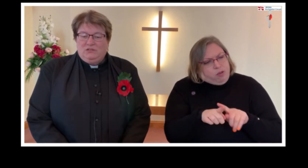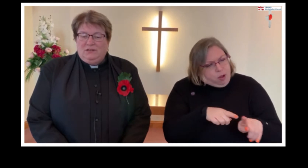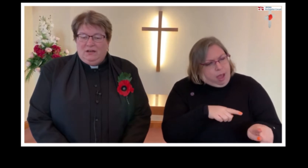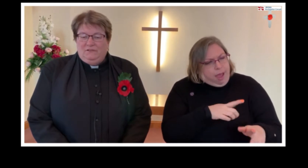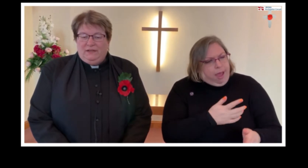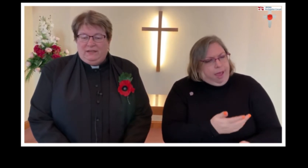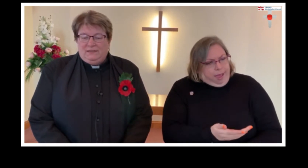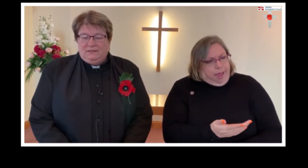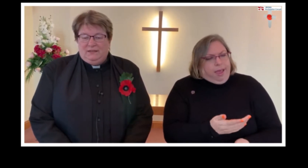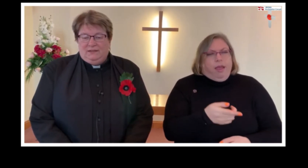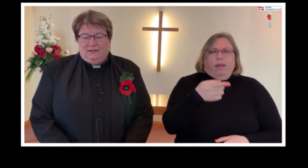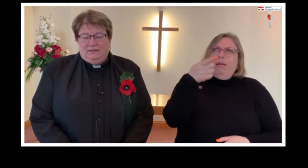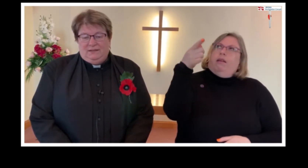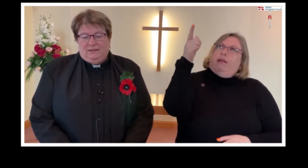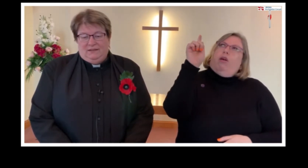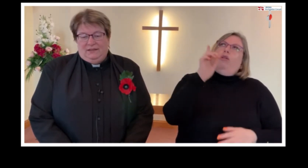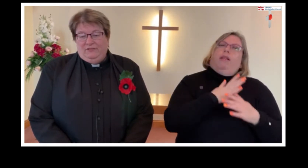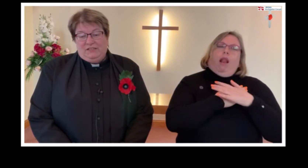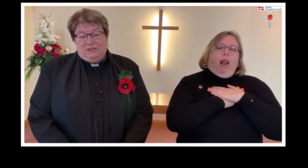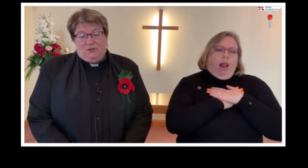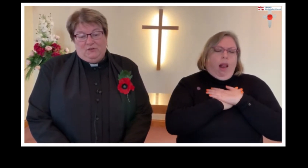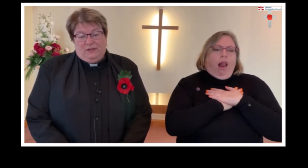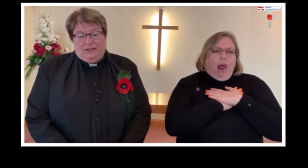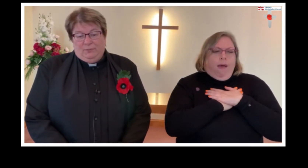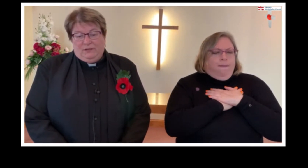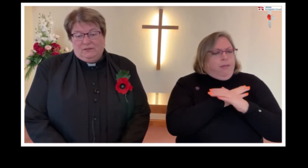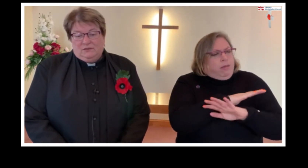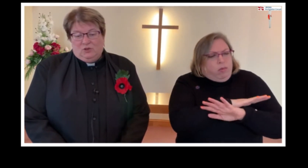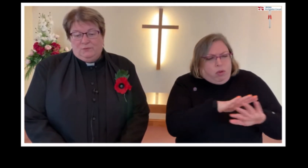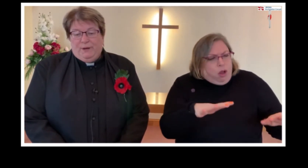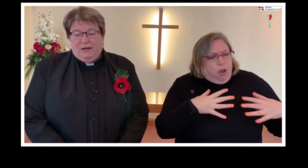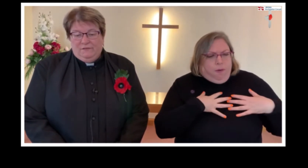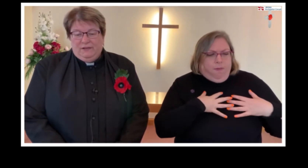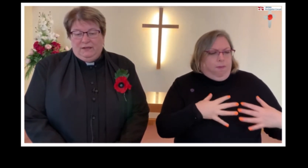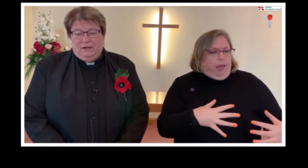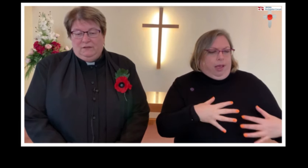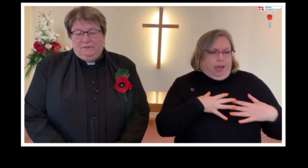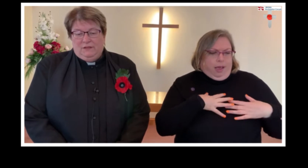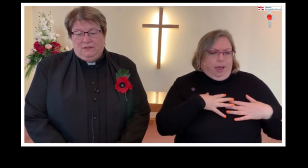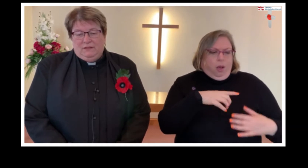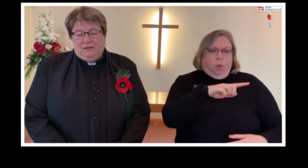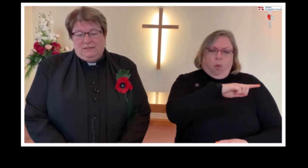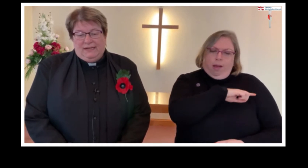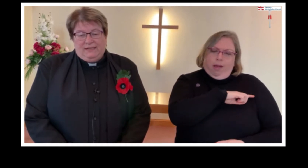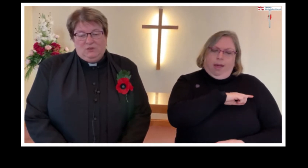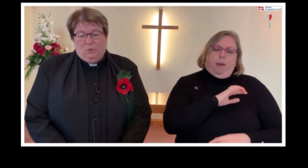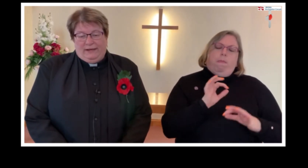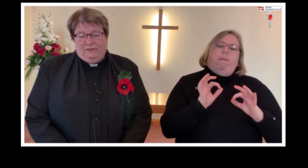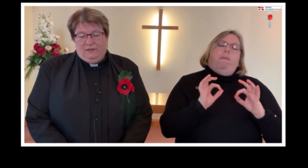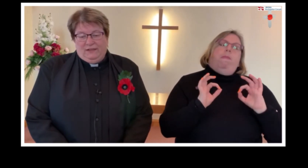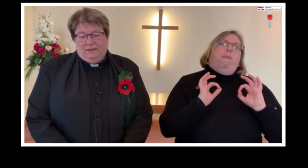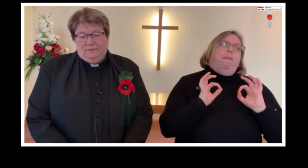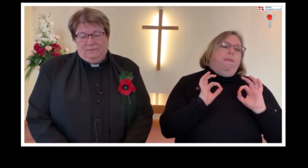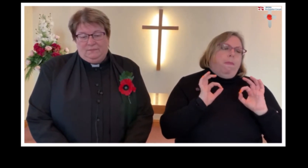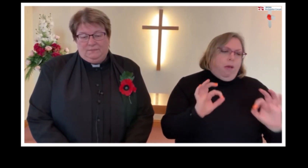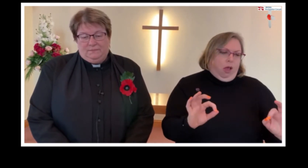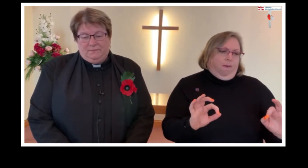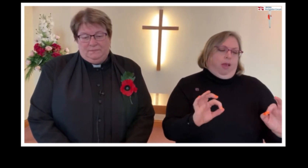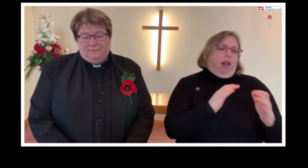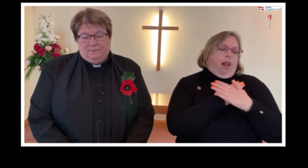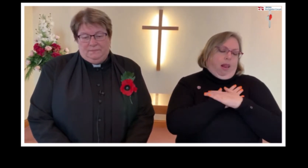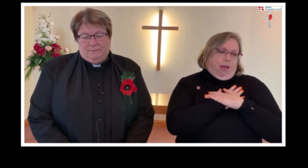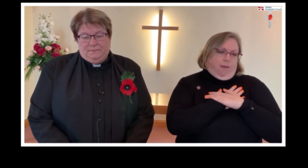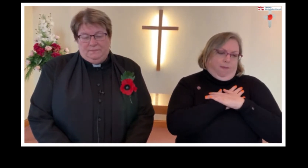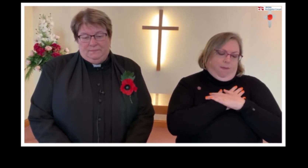Where God's love is, there is no fear because God's perfect love takes away fear.